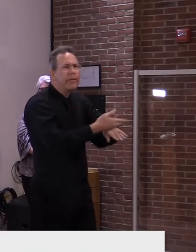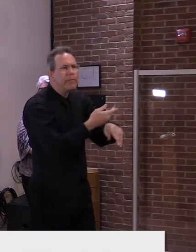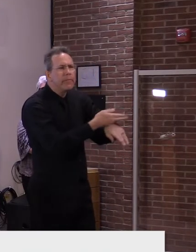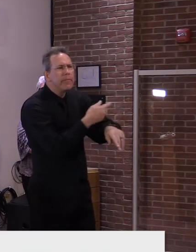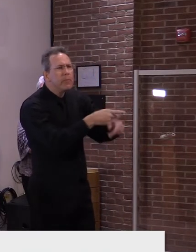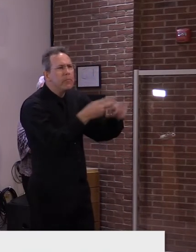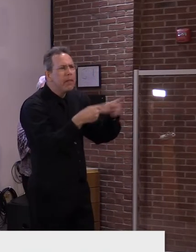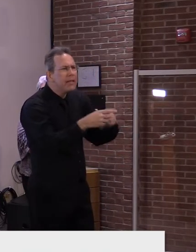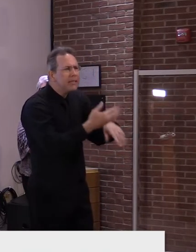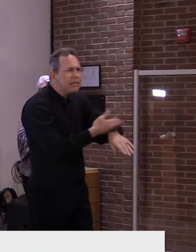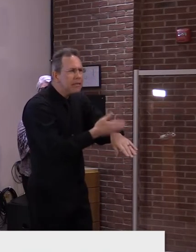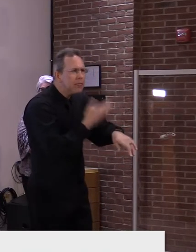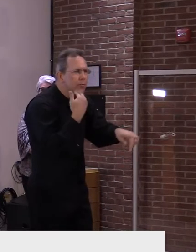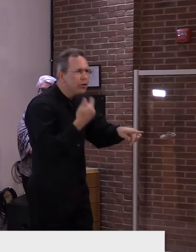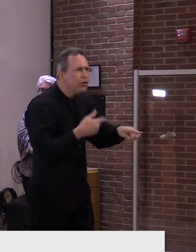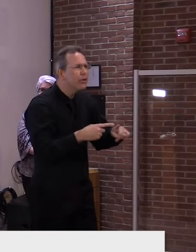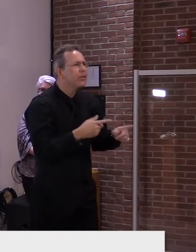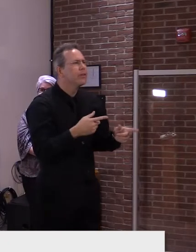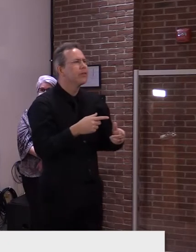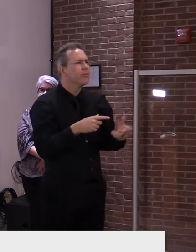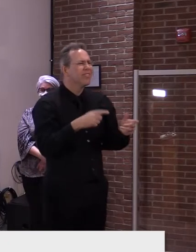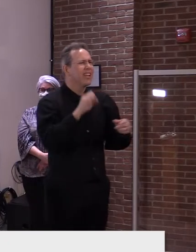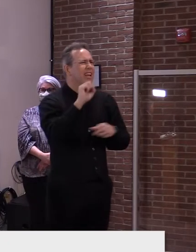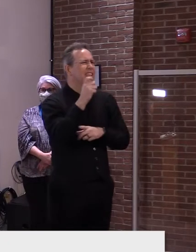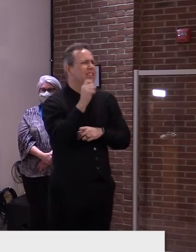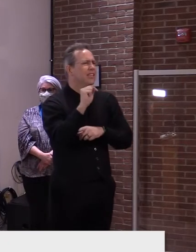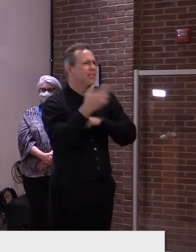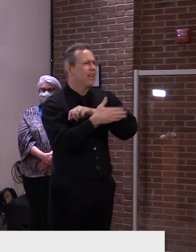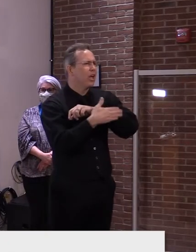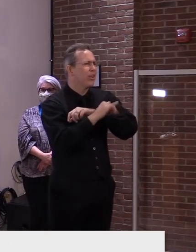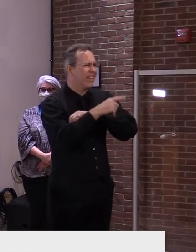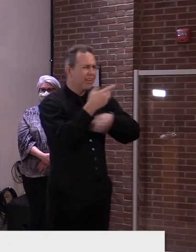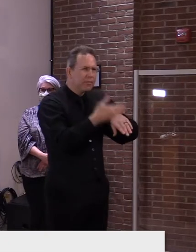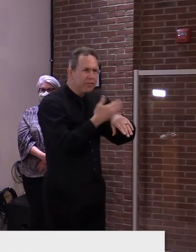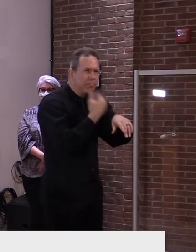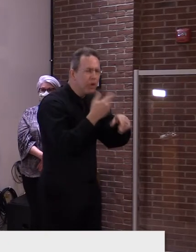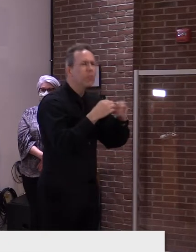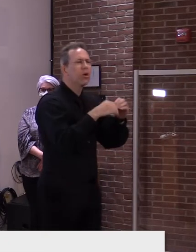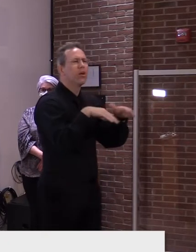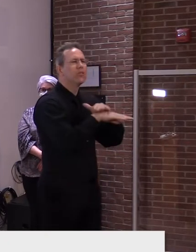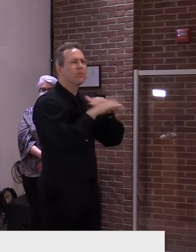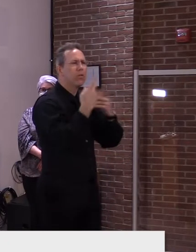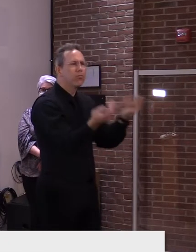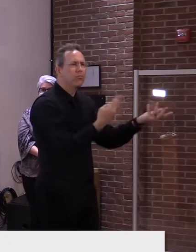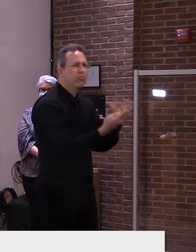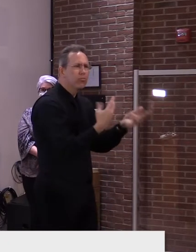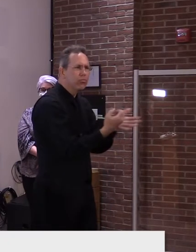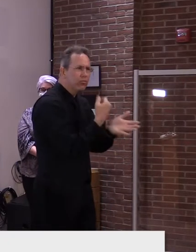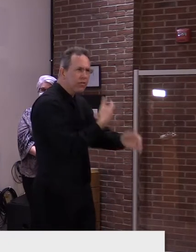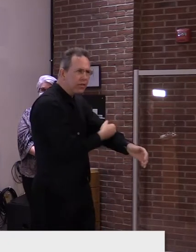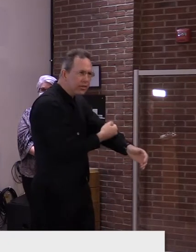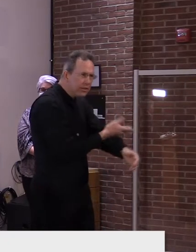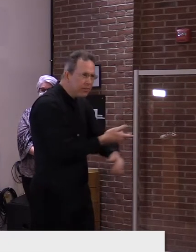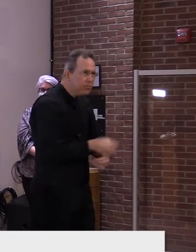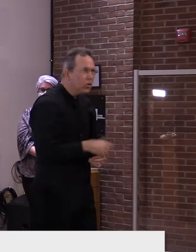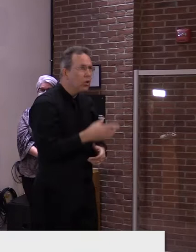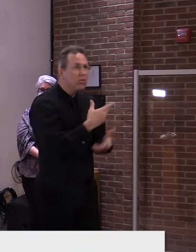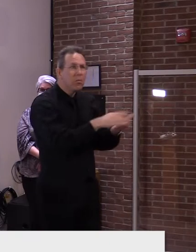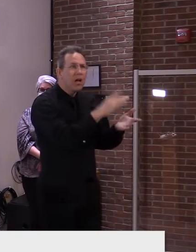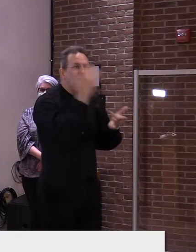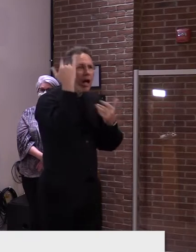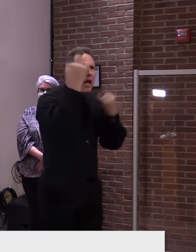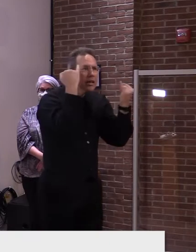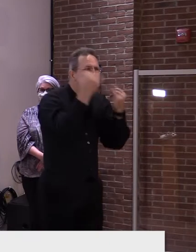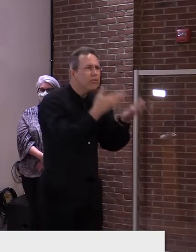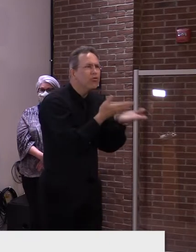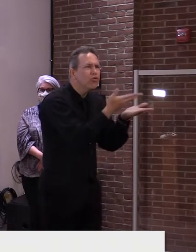there, and had a very successful meeting yesterday. They had some really good ideas about what to do, and we're